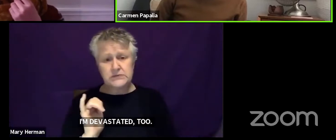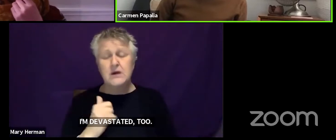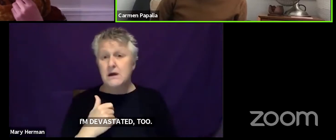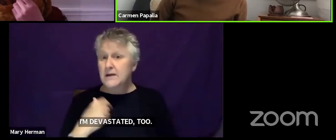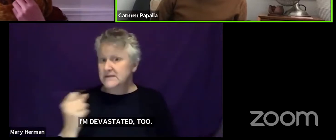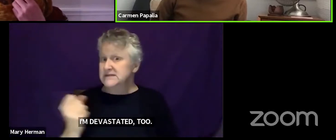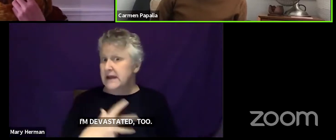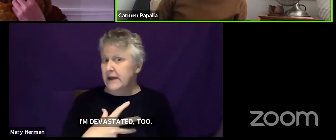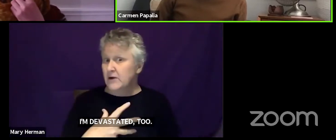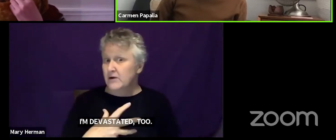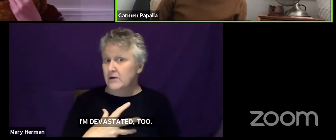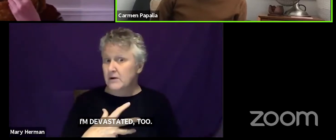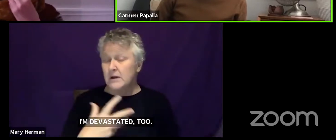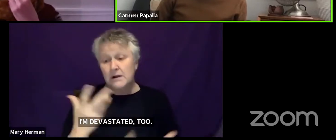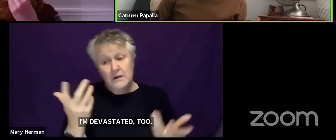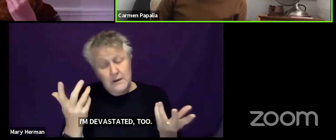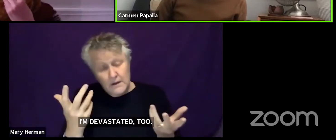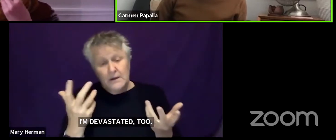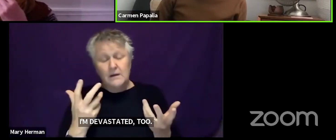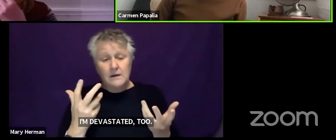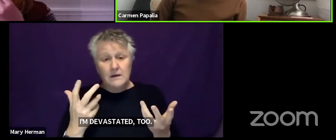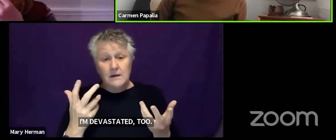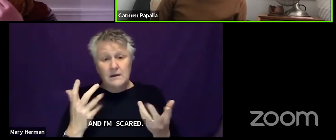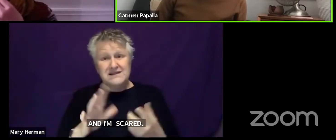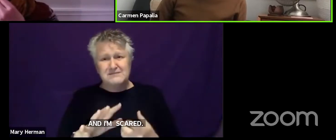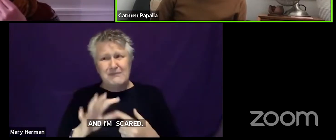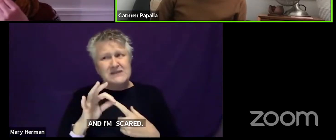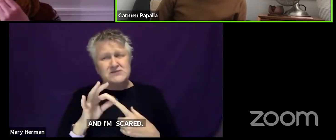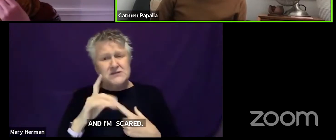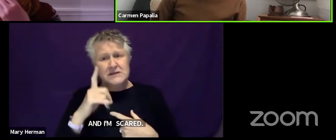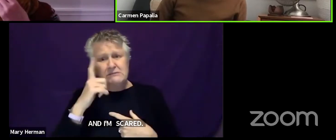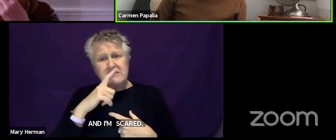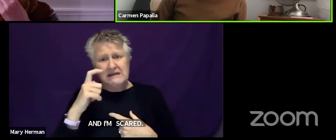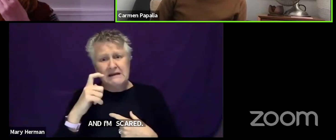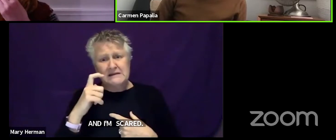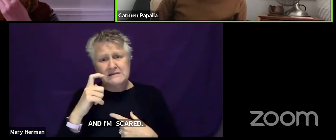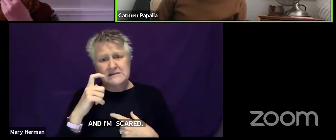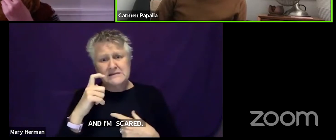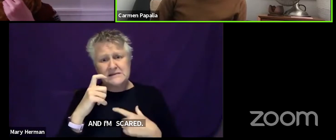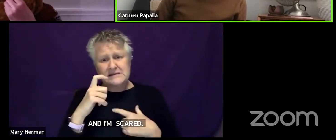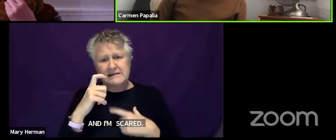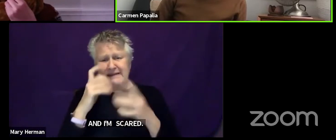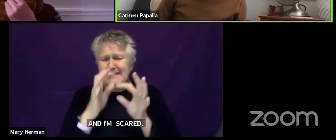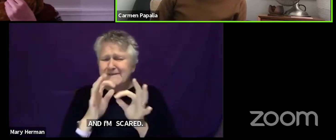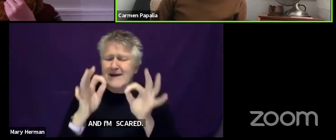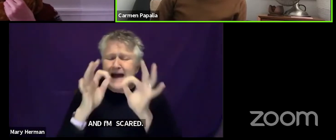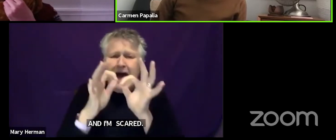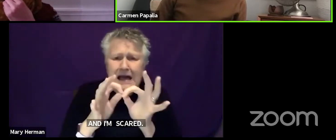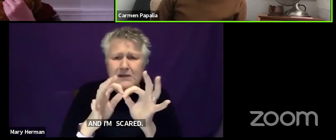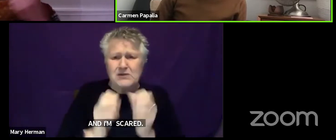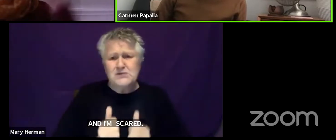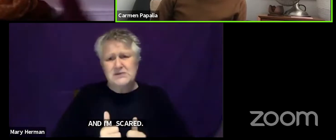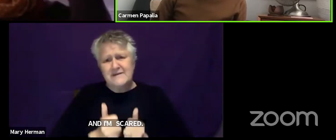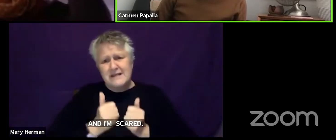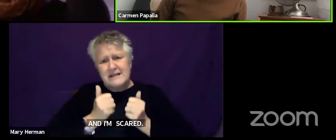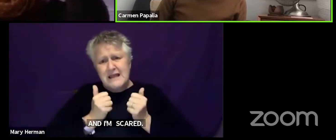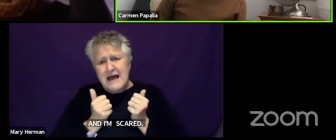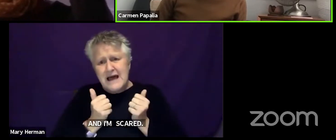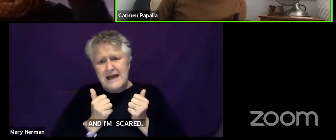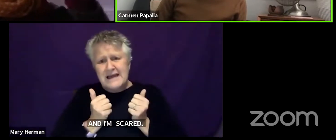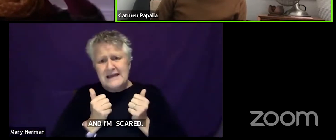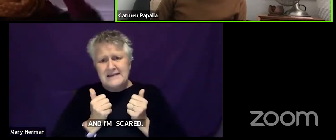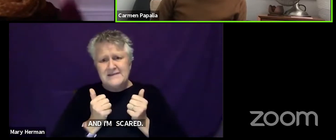scared, but especially because the value of lives are I mean,